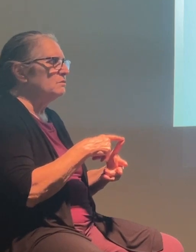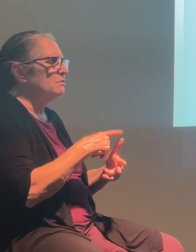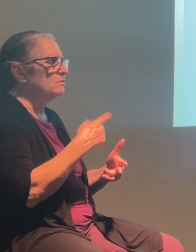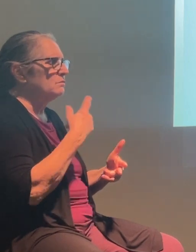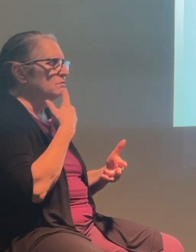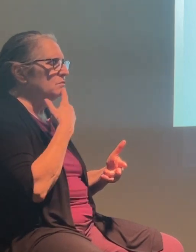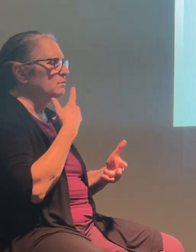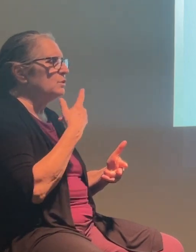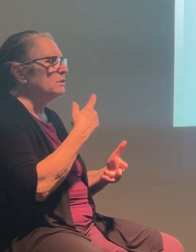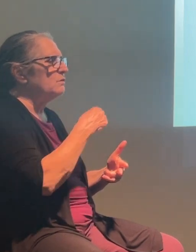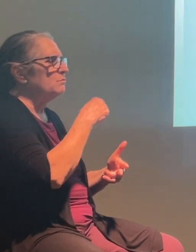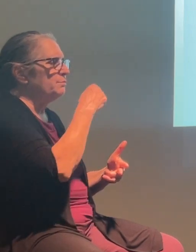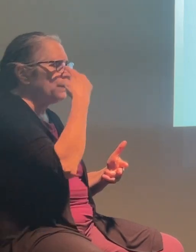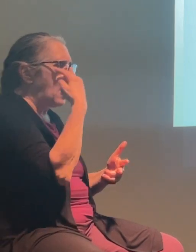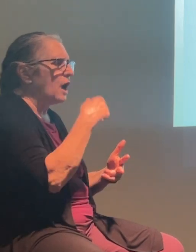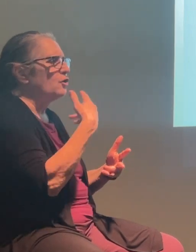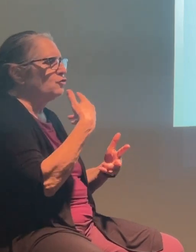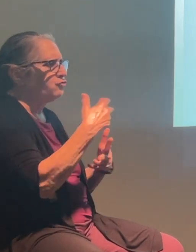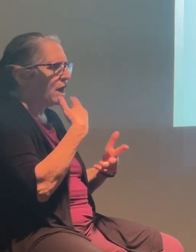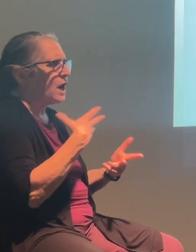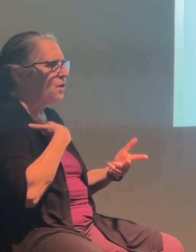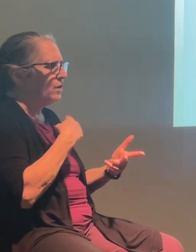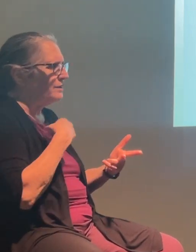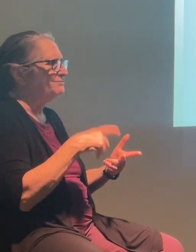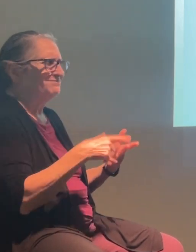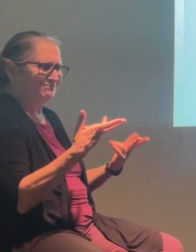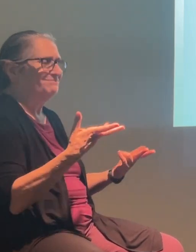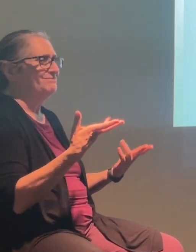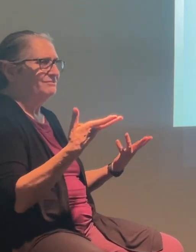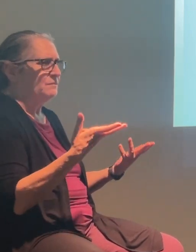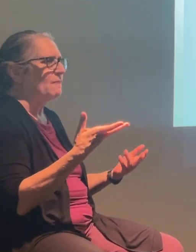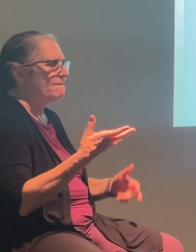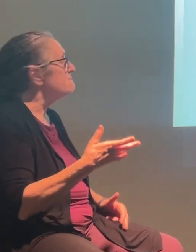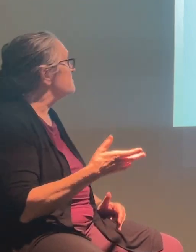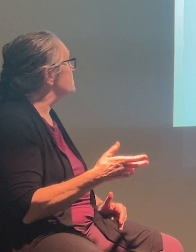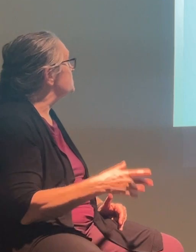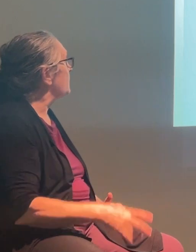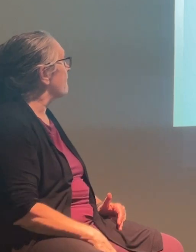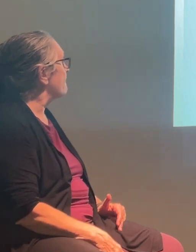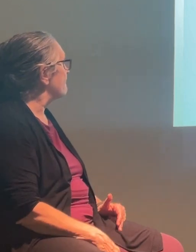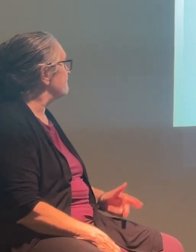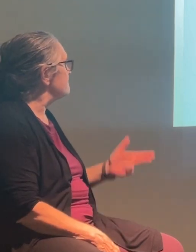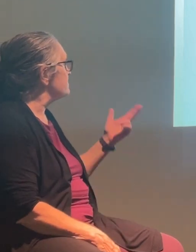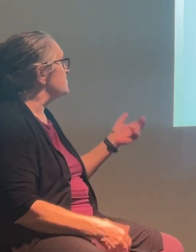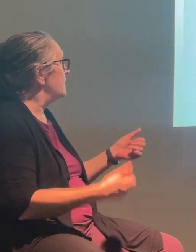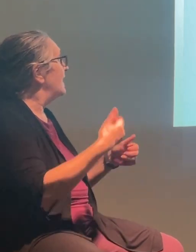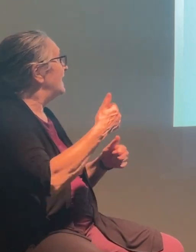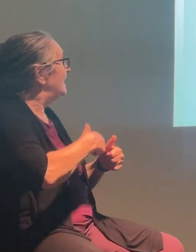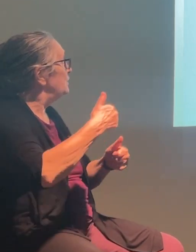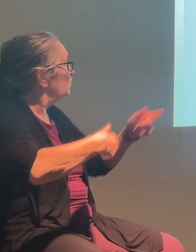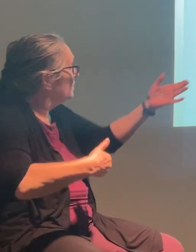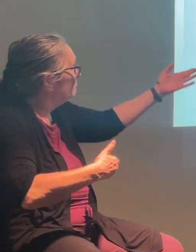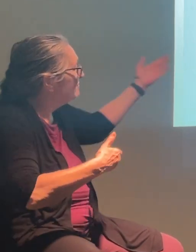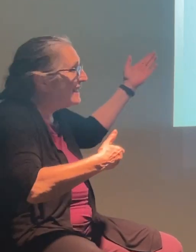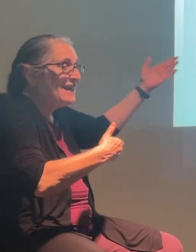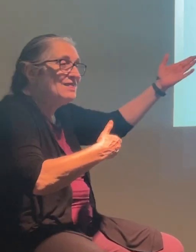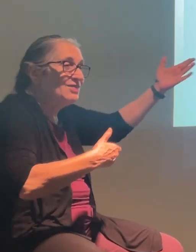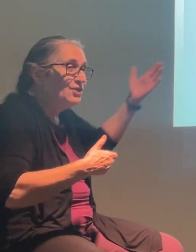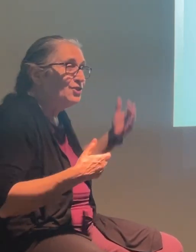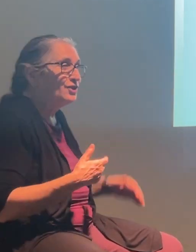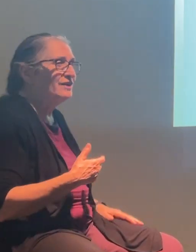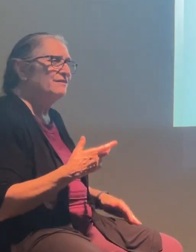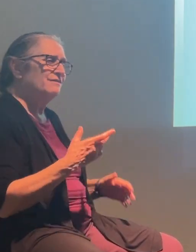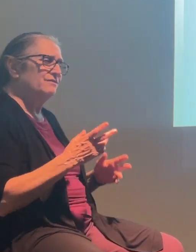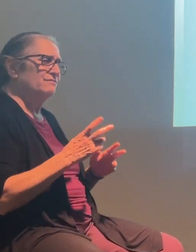odd with the black and film. So you could see the influence, and each of the subject is still looking very elegant. There's a psychology